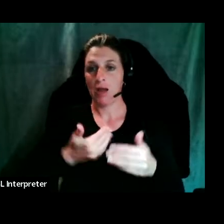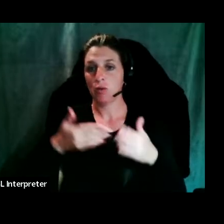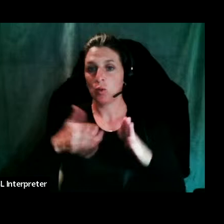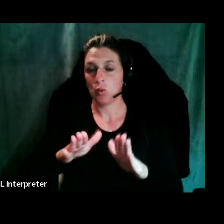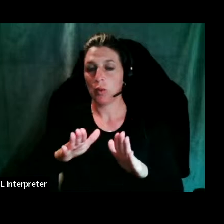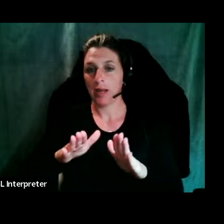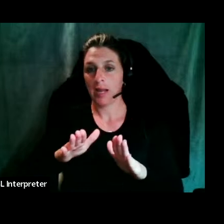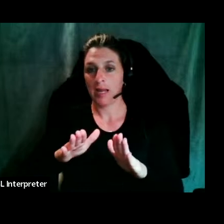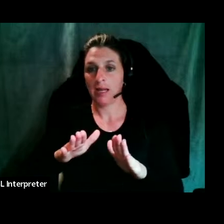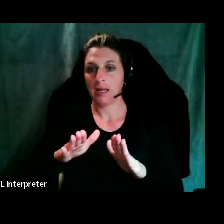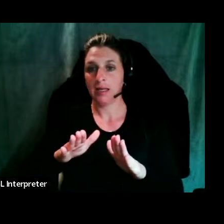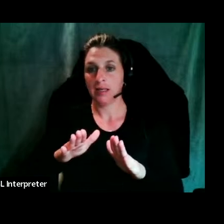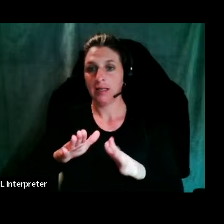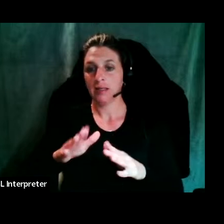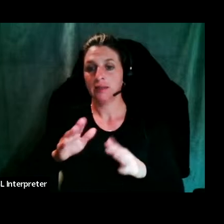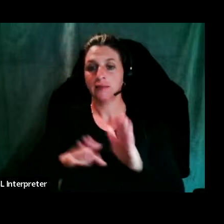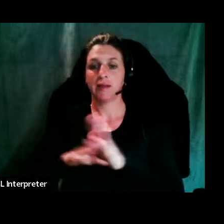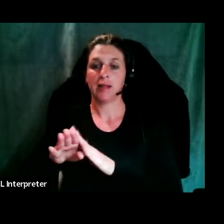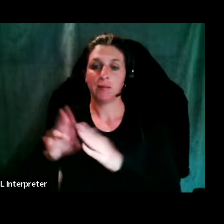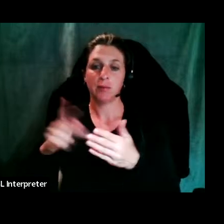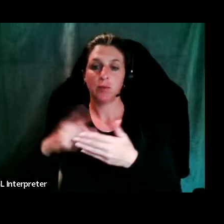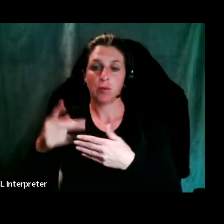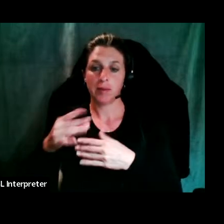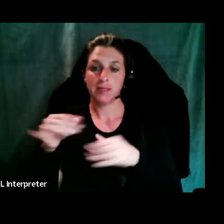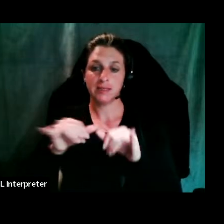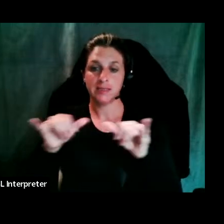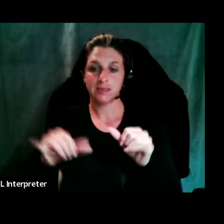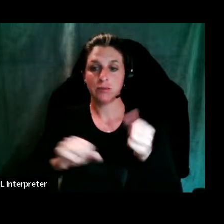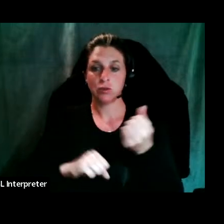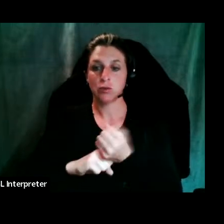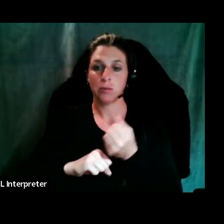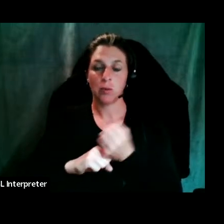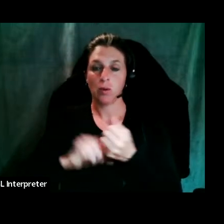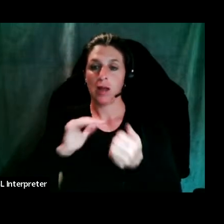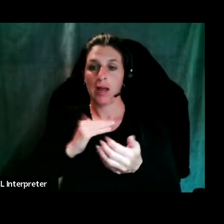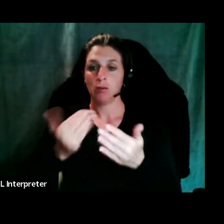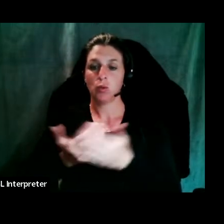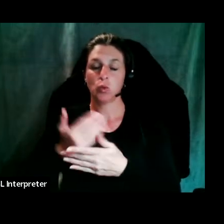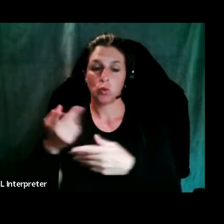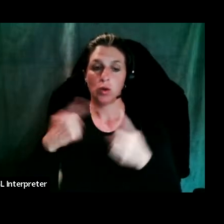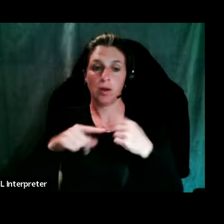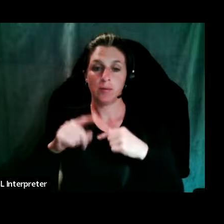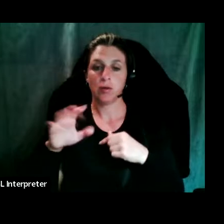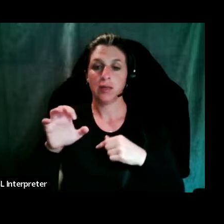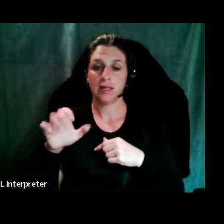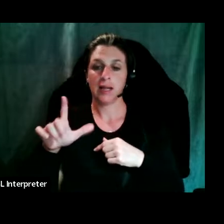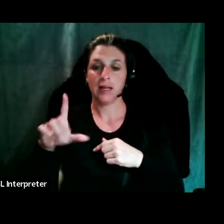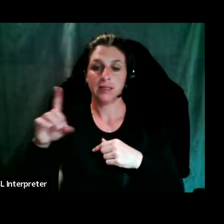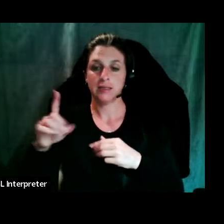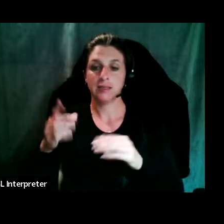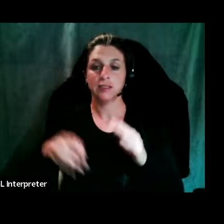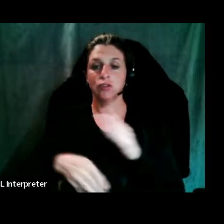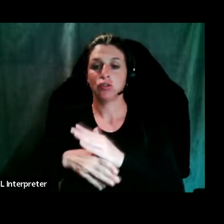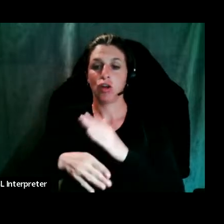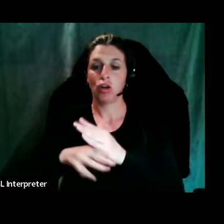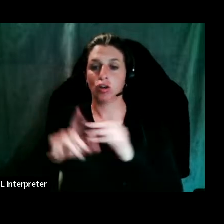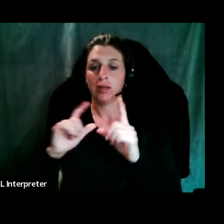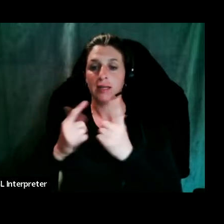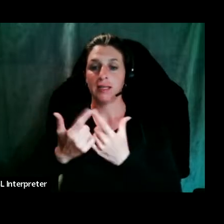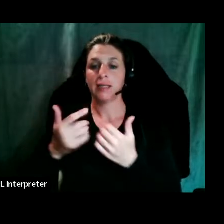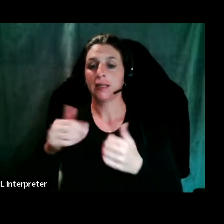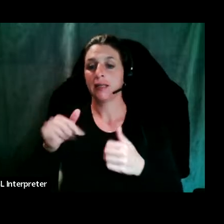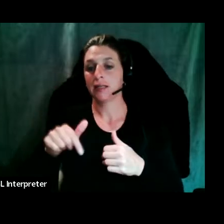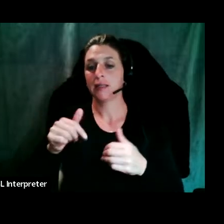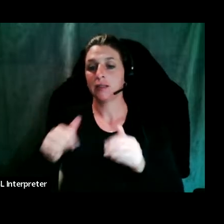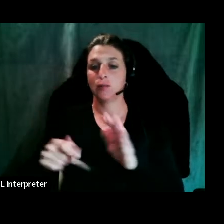a program and a system to support our newcomer ELD soccer league. So this is an approval of a